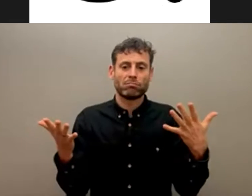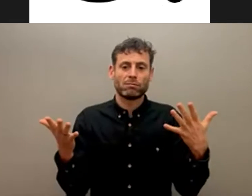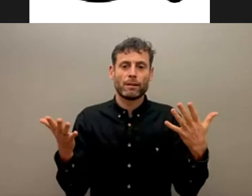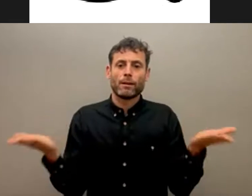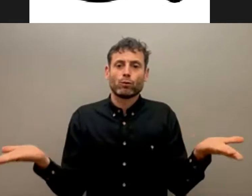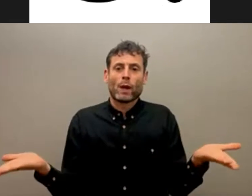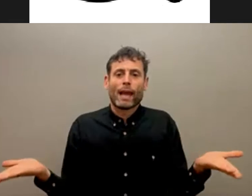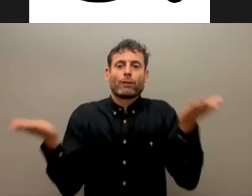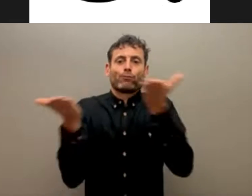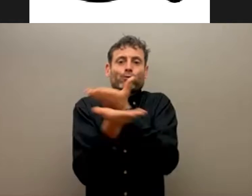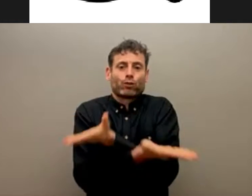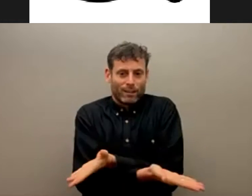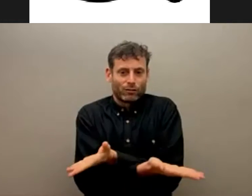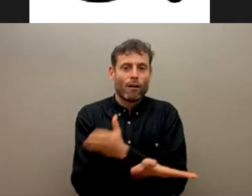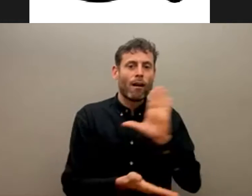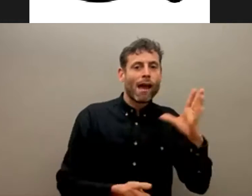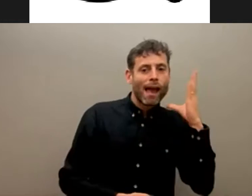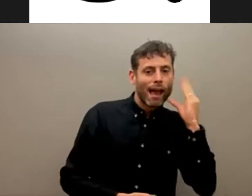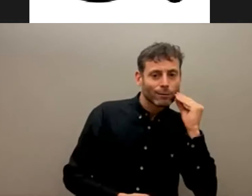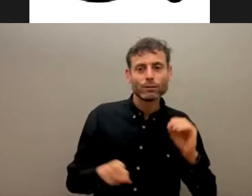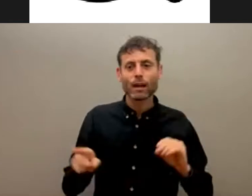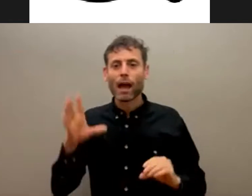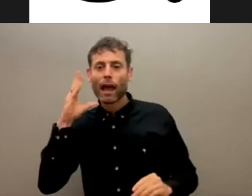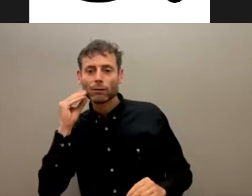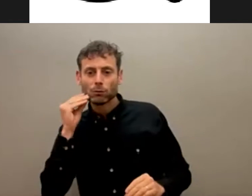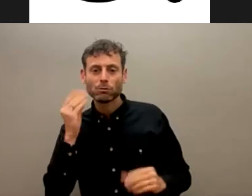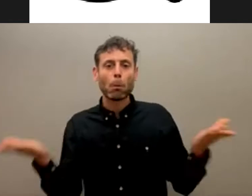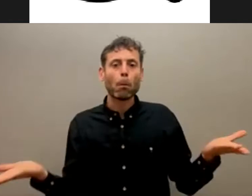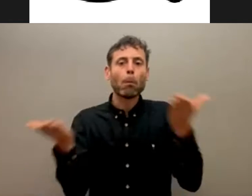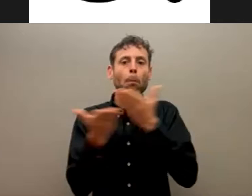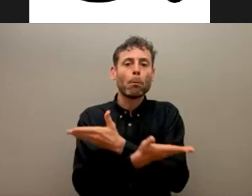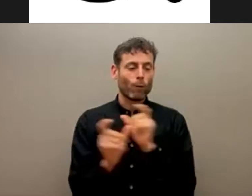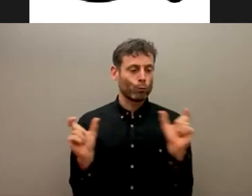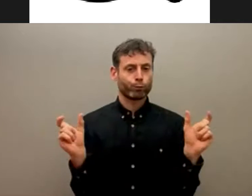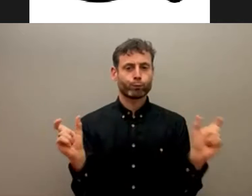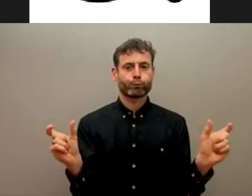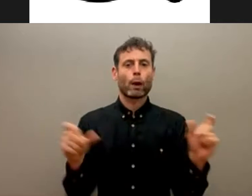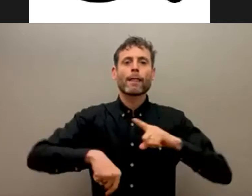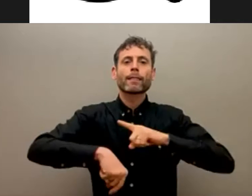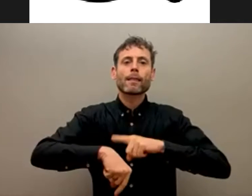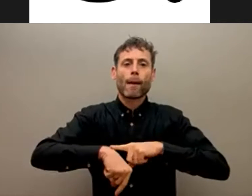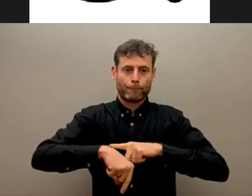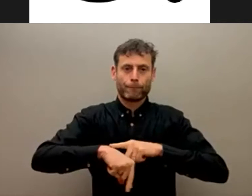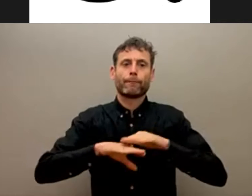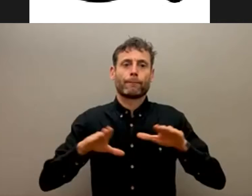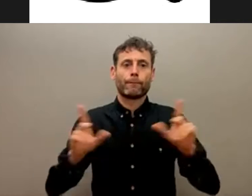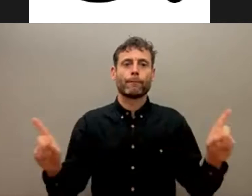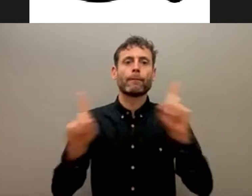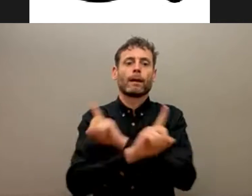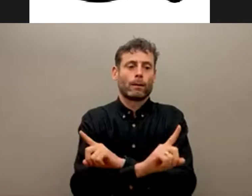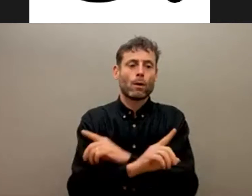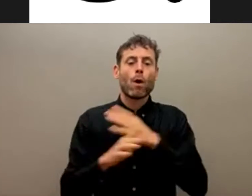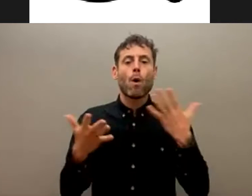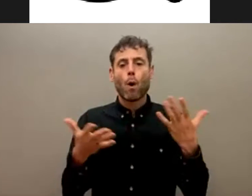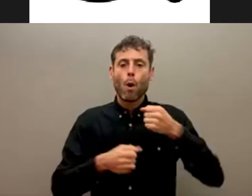work maybe in Ireland for a certain period of time, and also the other ones to come to work with the Hoima for a certain